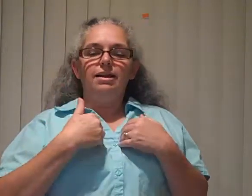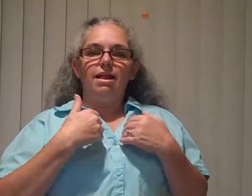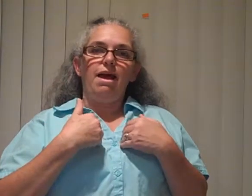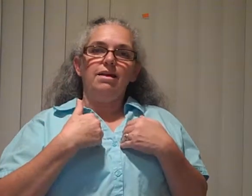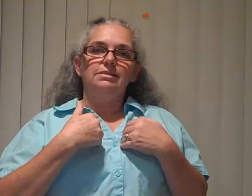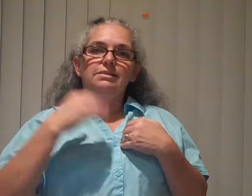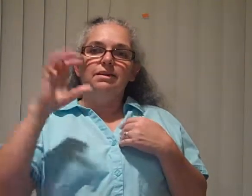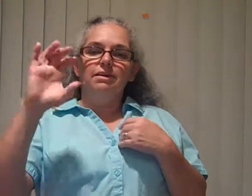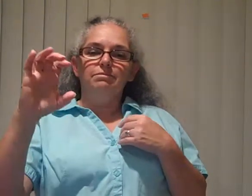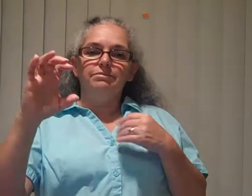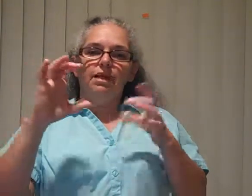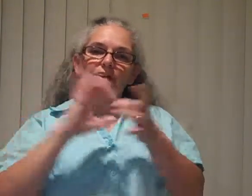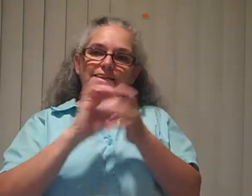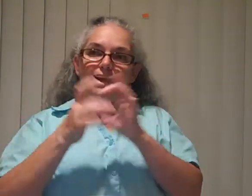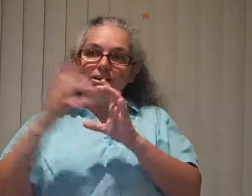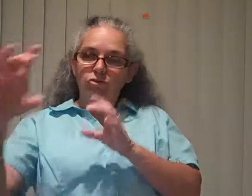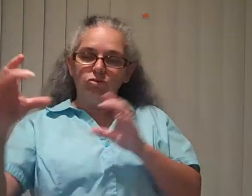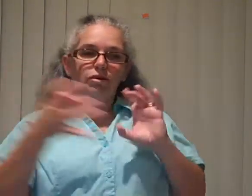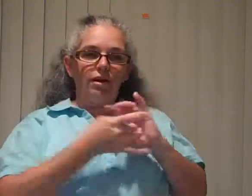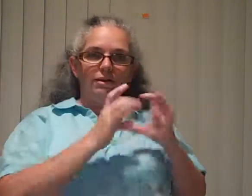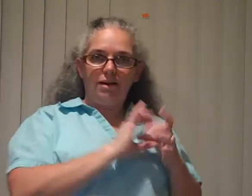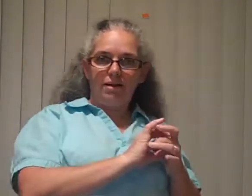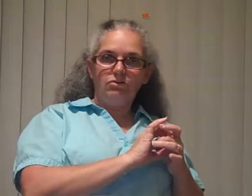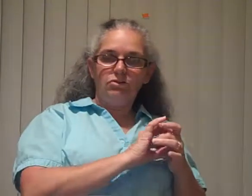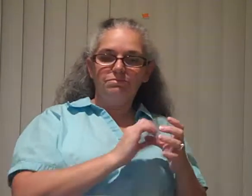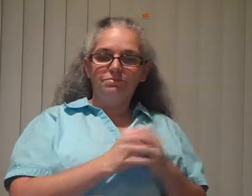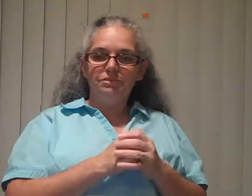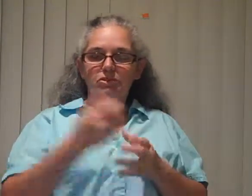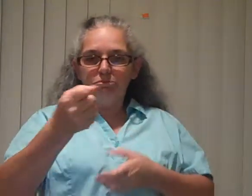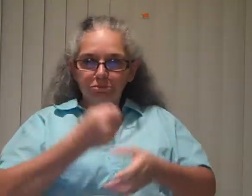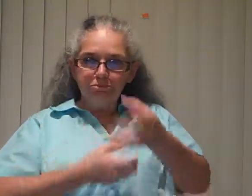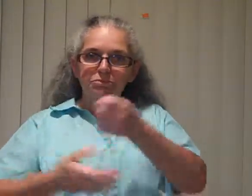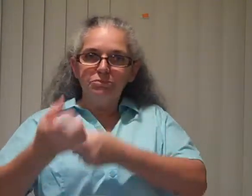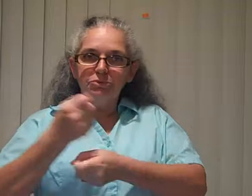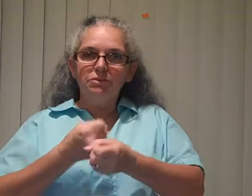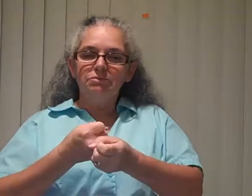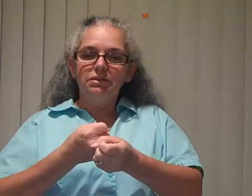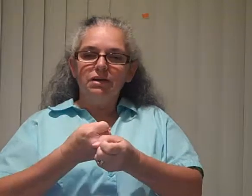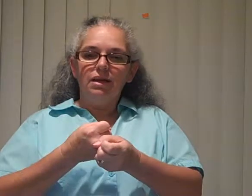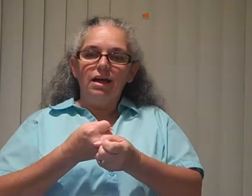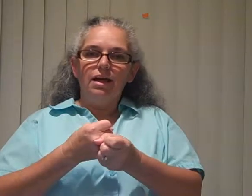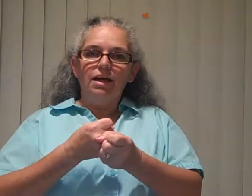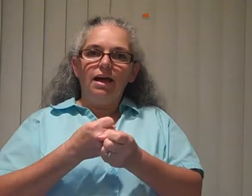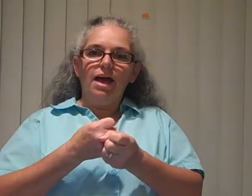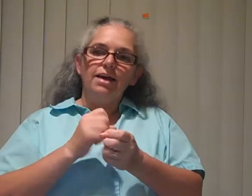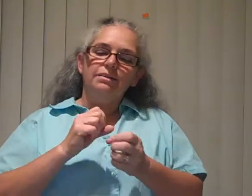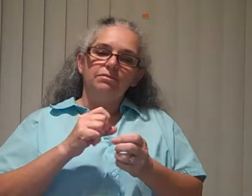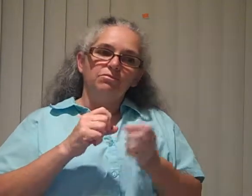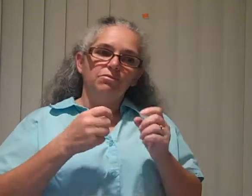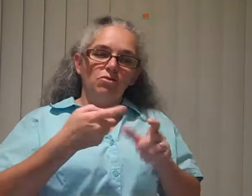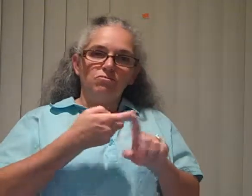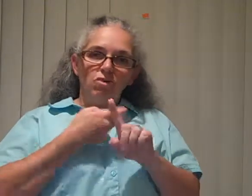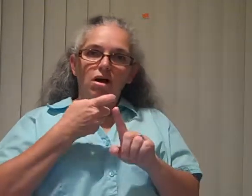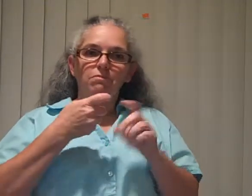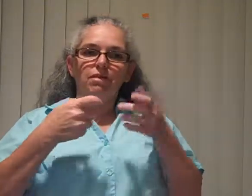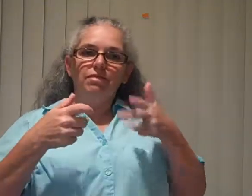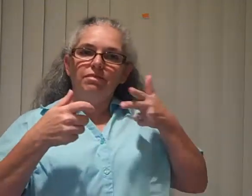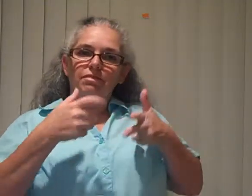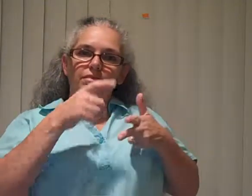this over, insert it into your boat, and it locks. And you continue going at the same course and the same speed